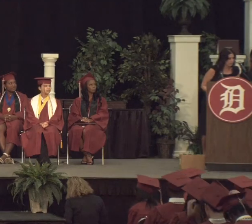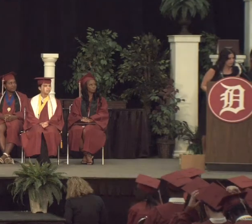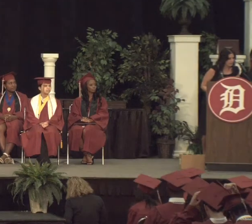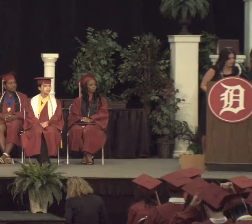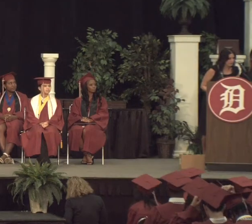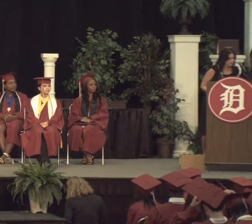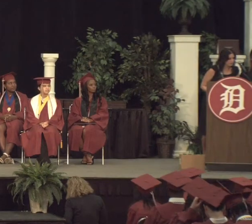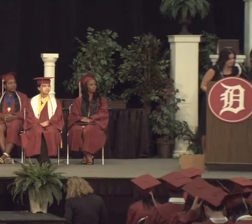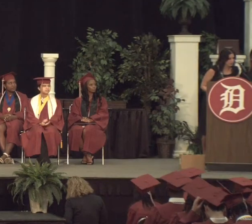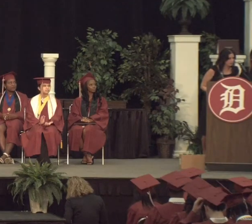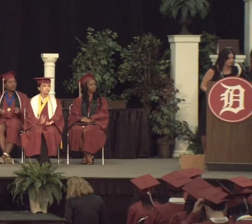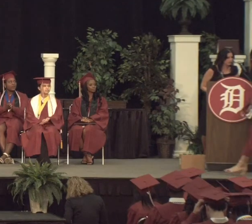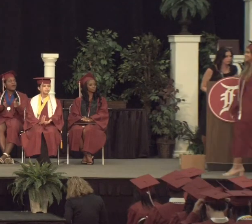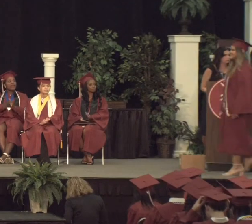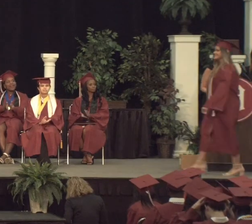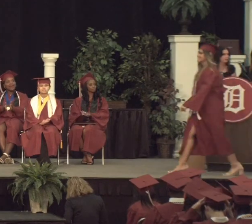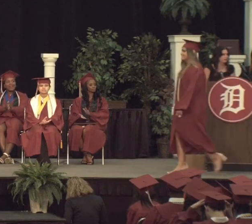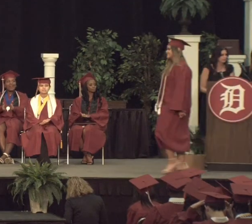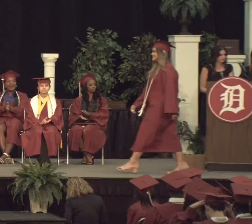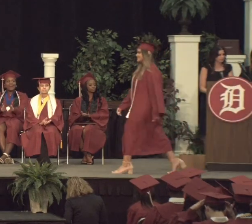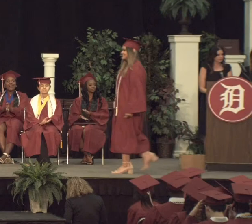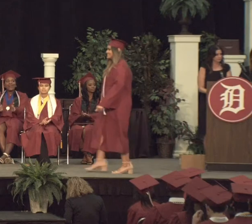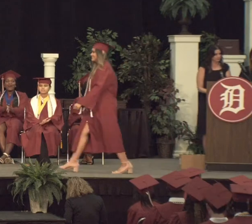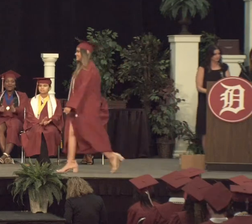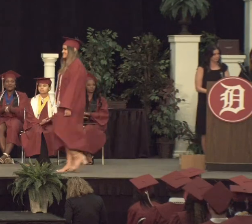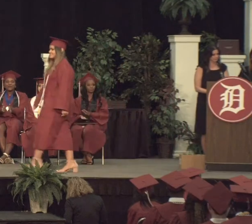Sophia Goenaga Espinosa.